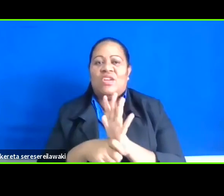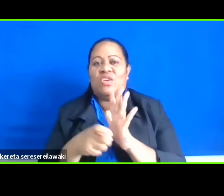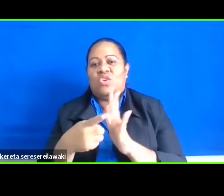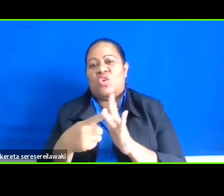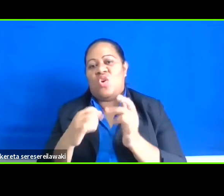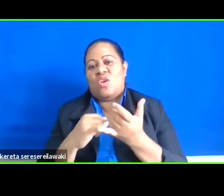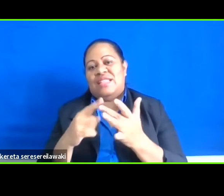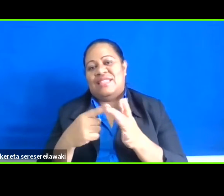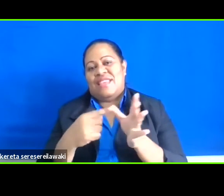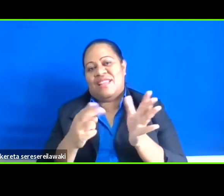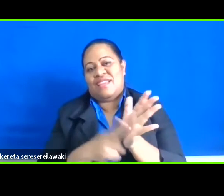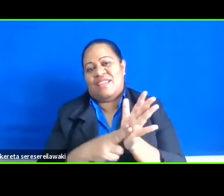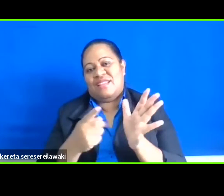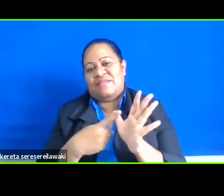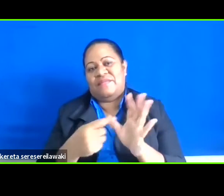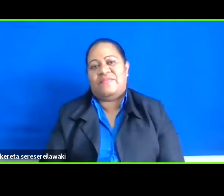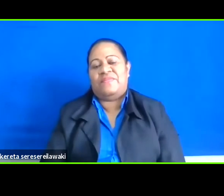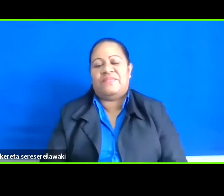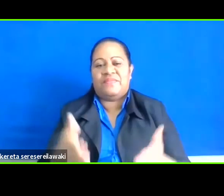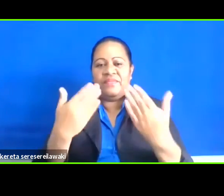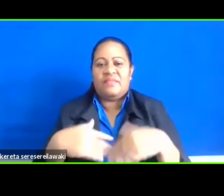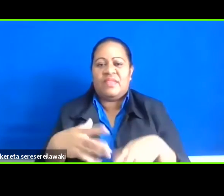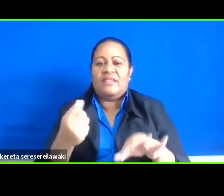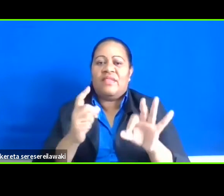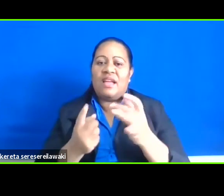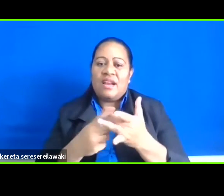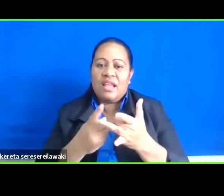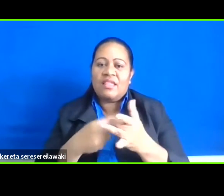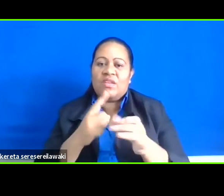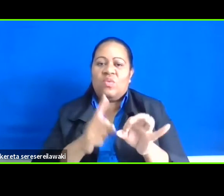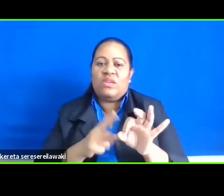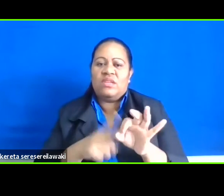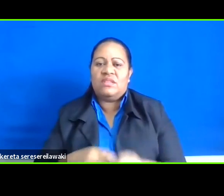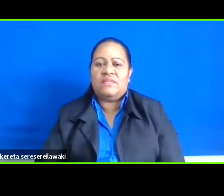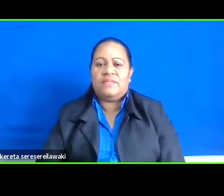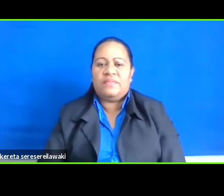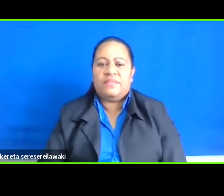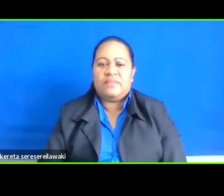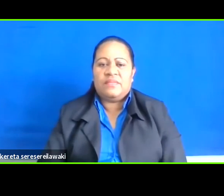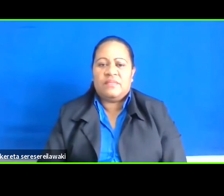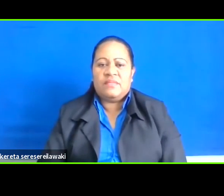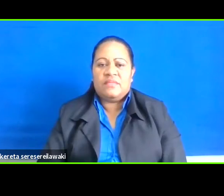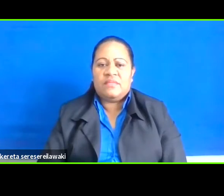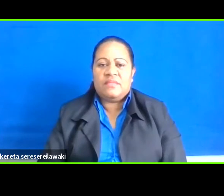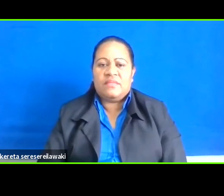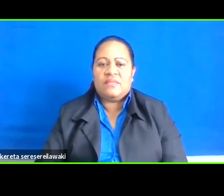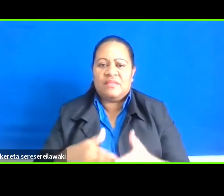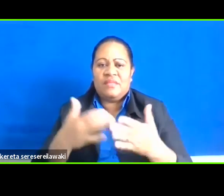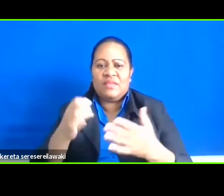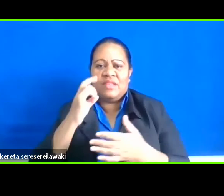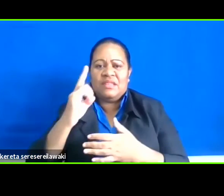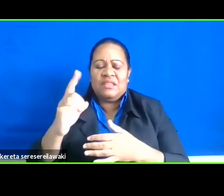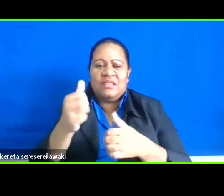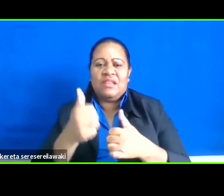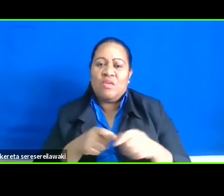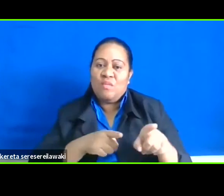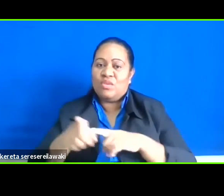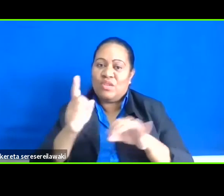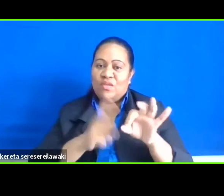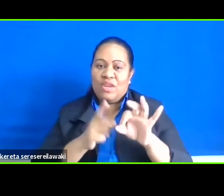rosie we have another question for you again uh seems like the video has been a hit so you're getting most of the questions